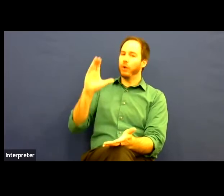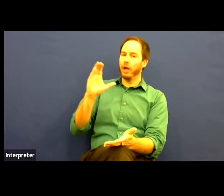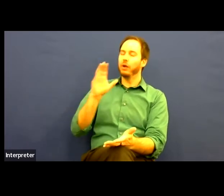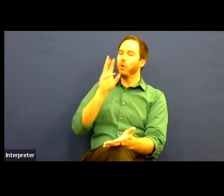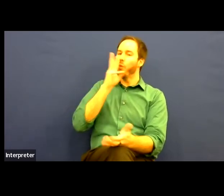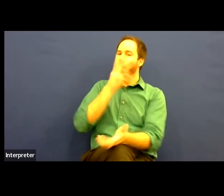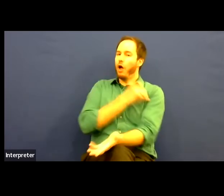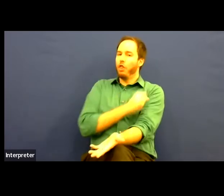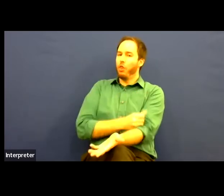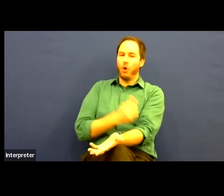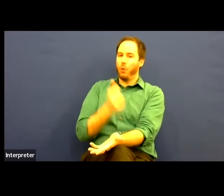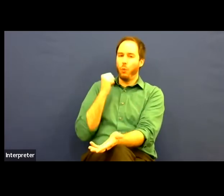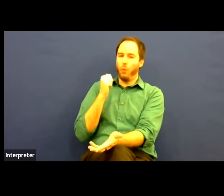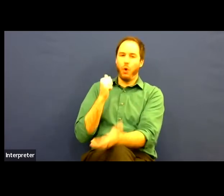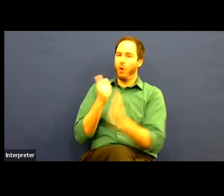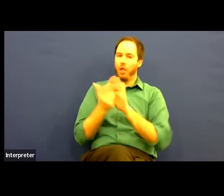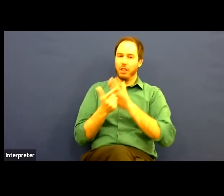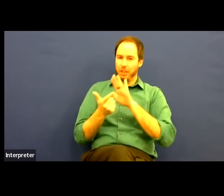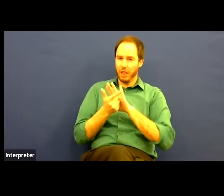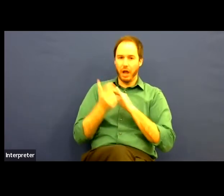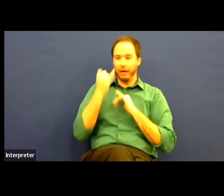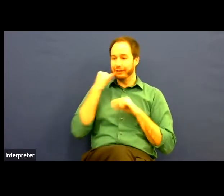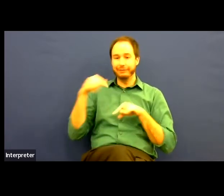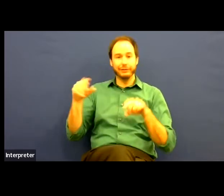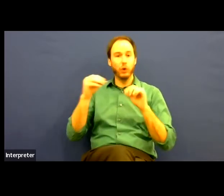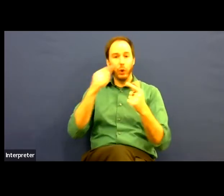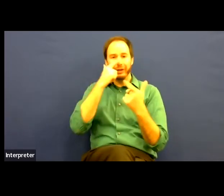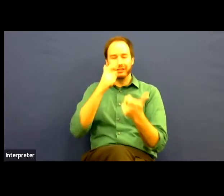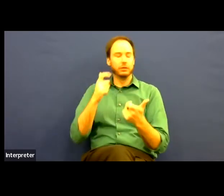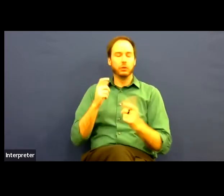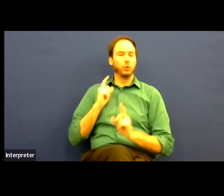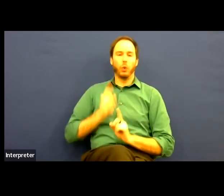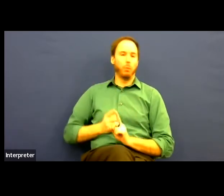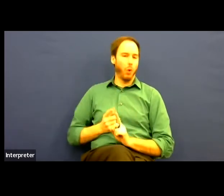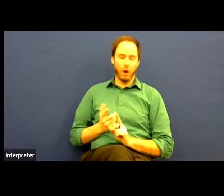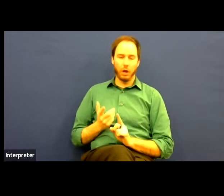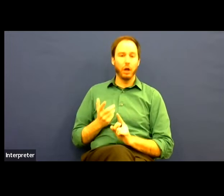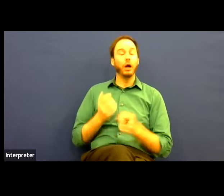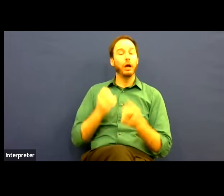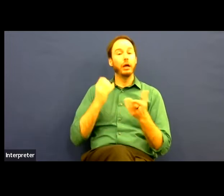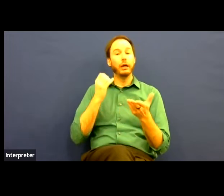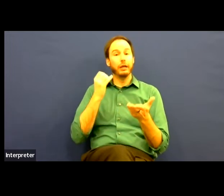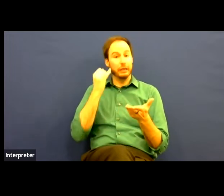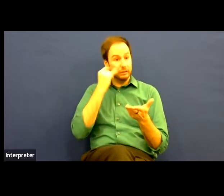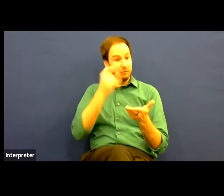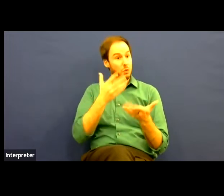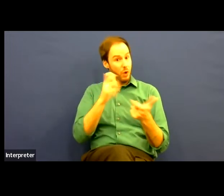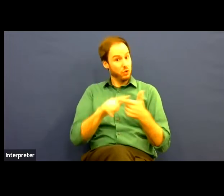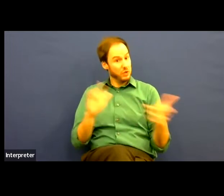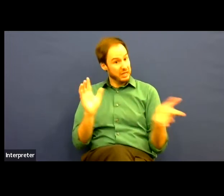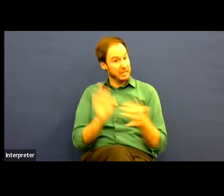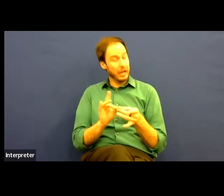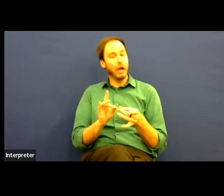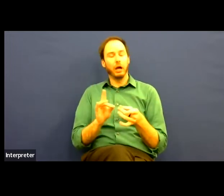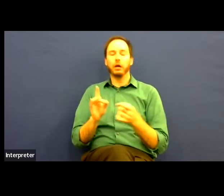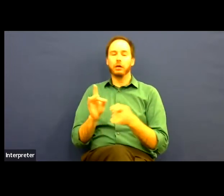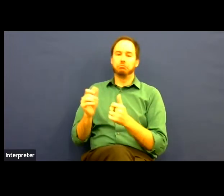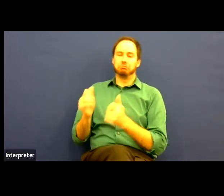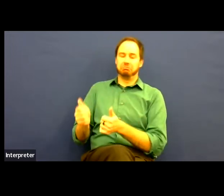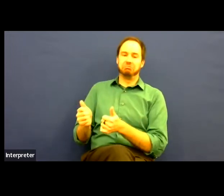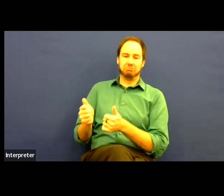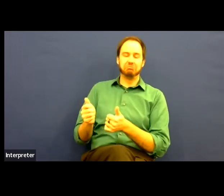Water Authority doesn't allow that. If there isn't someone who's imminently going to connect, they don't allow us to put